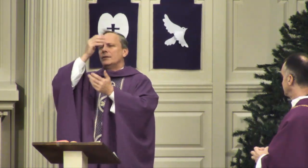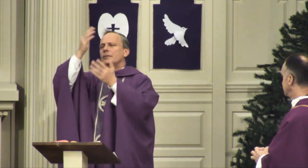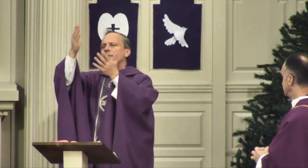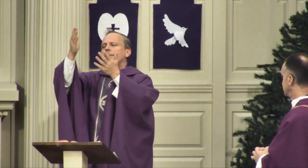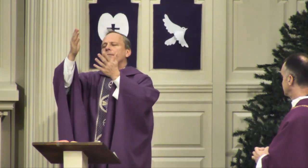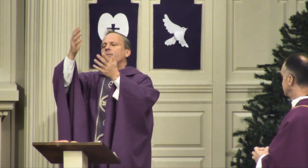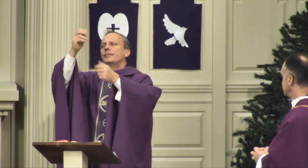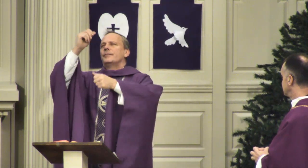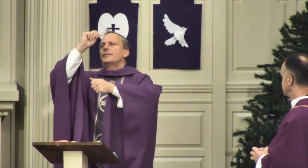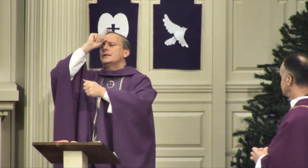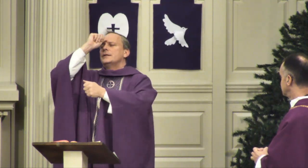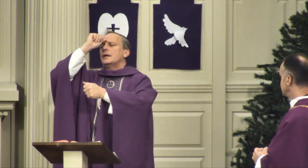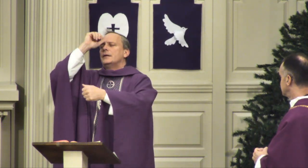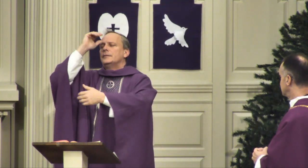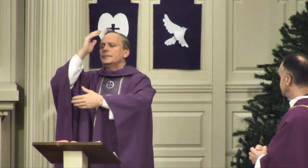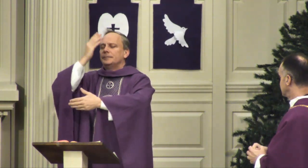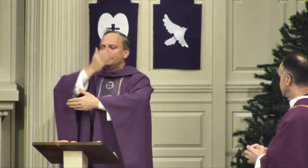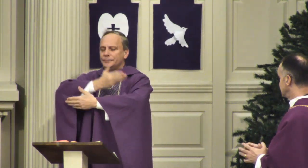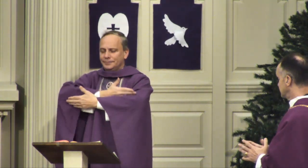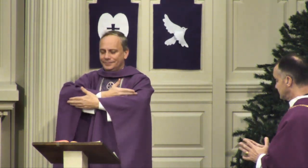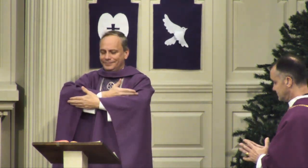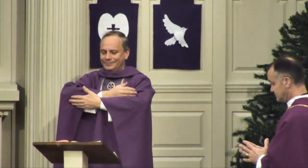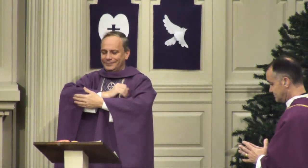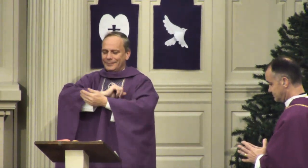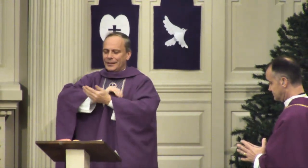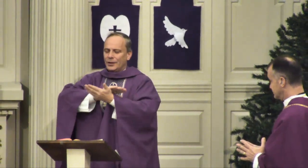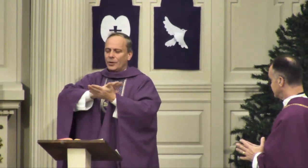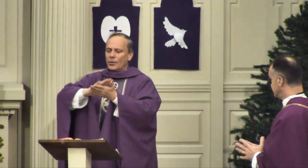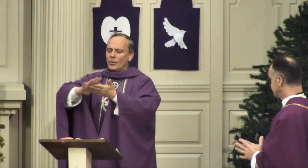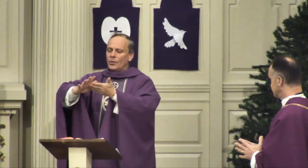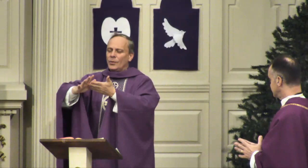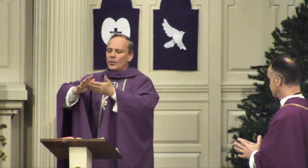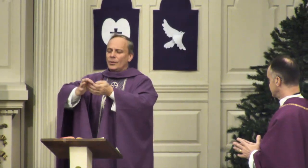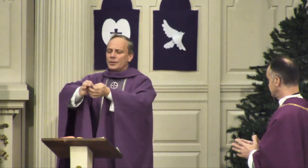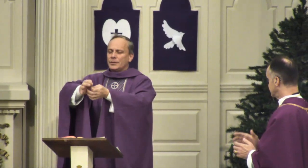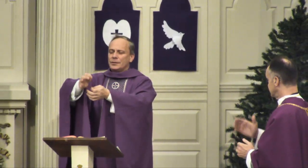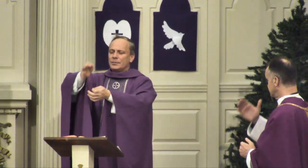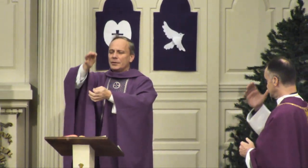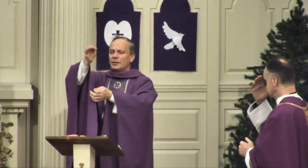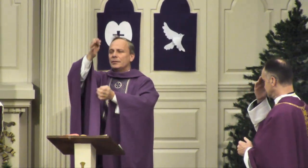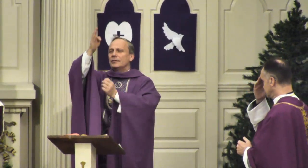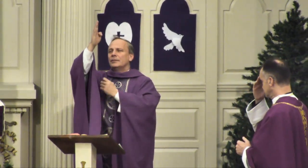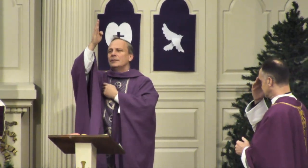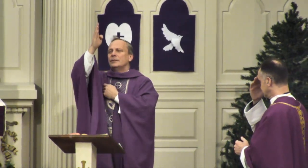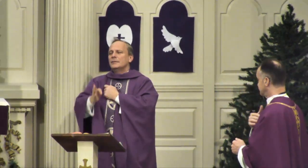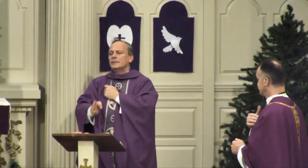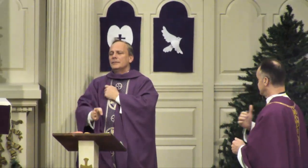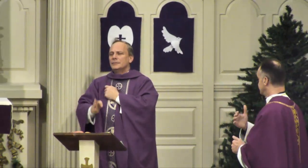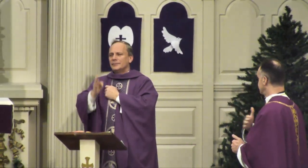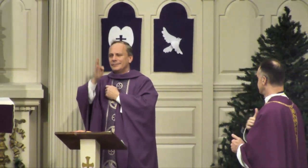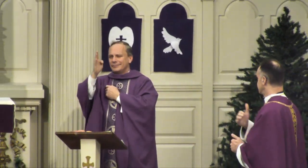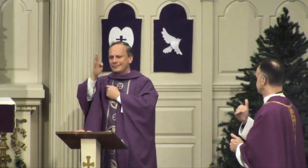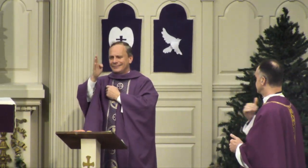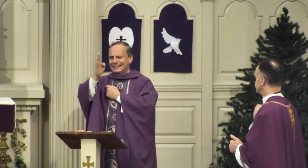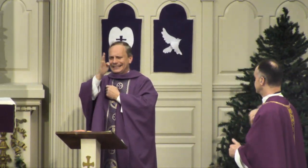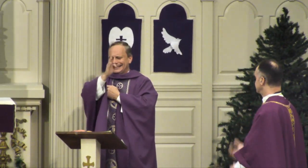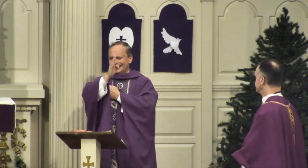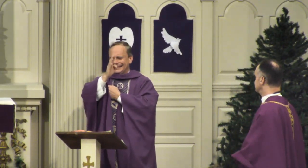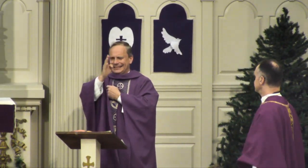May Almighty God bless you, the Father, and the Son, and the Holy